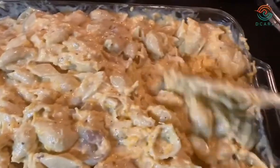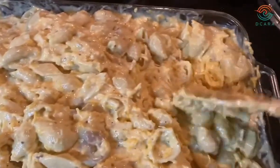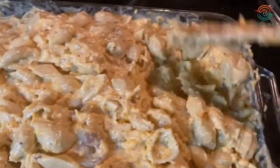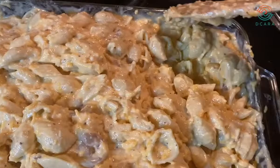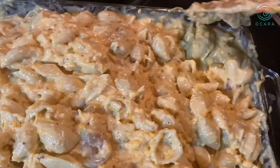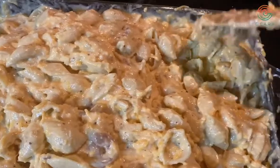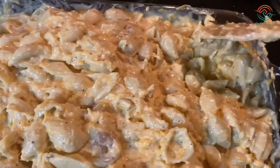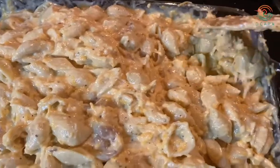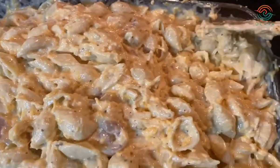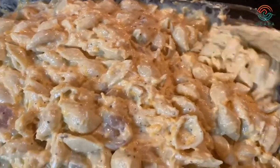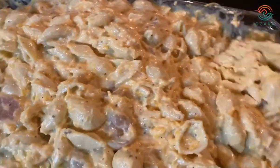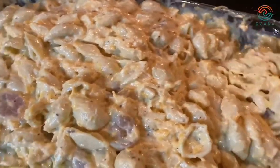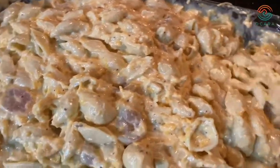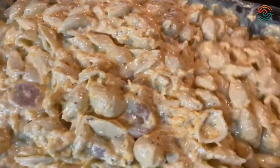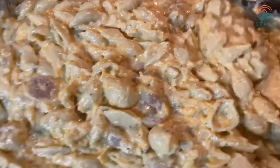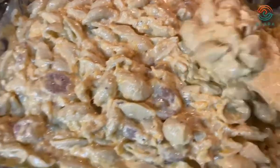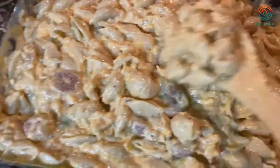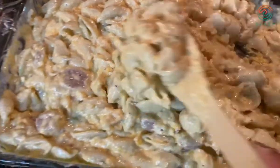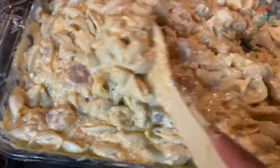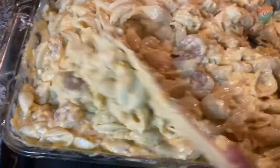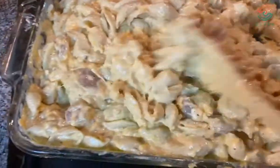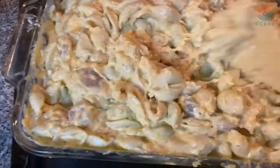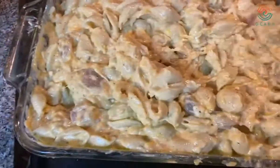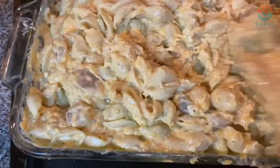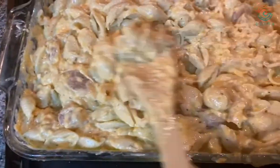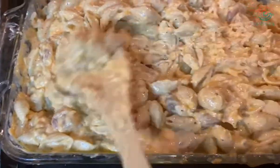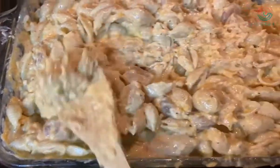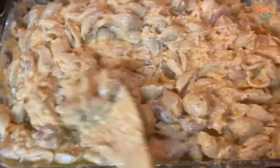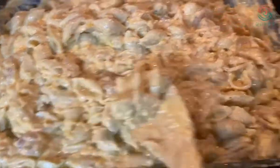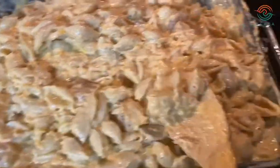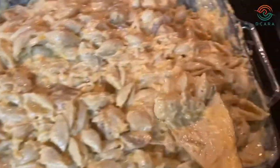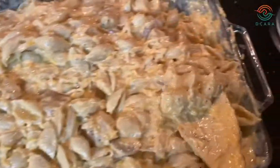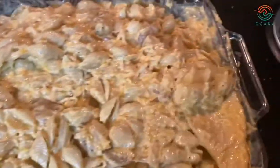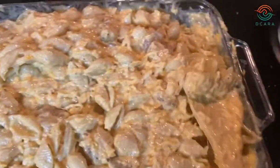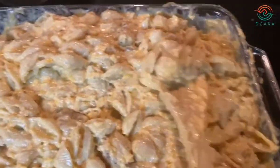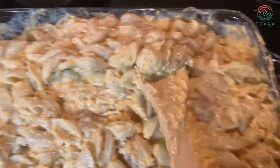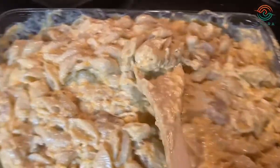your spoon over the top to smooth out the pasta evenly.